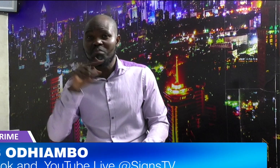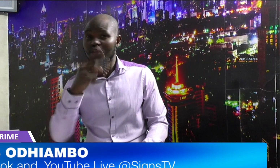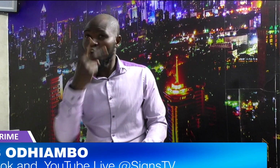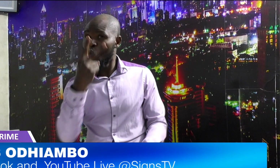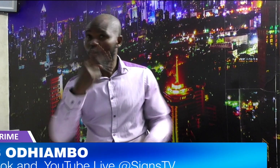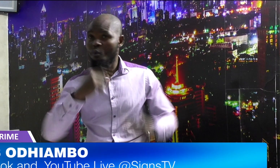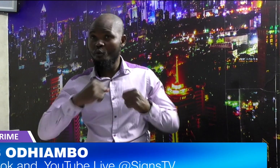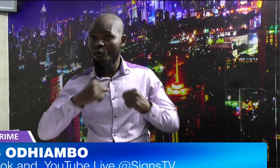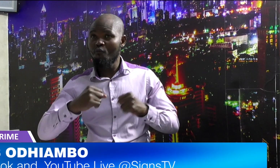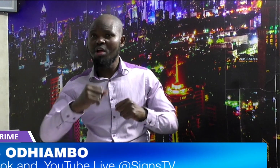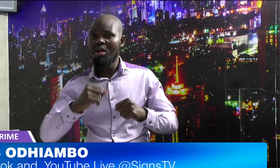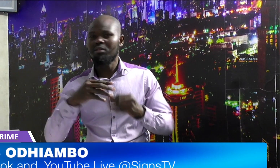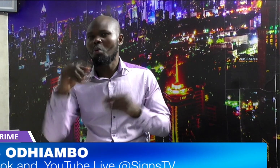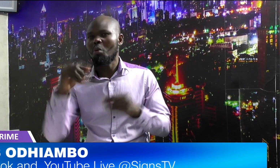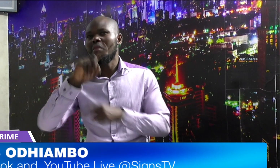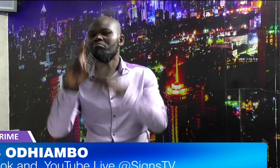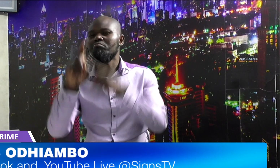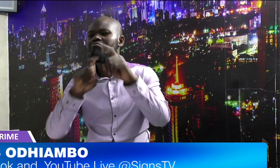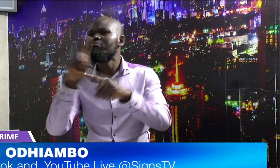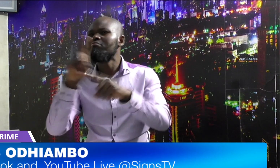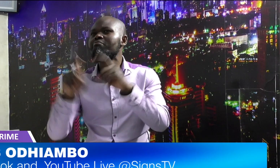300,000 without a valid reason.